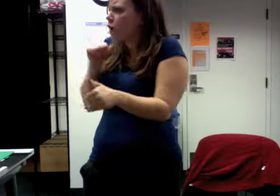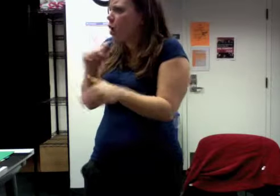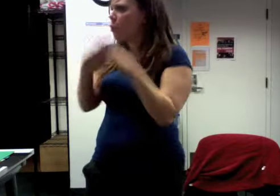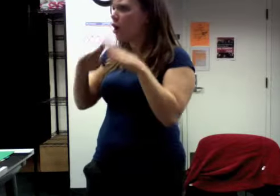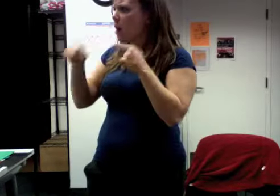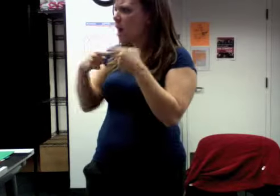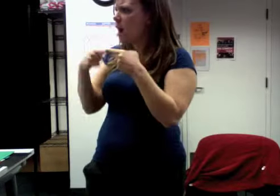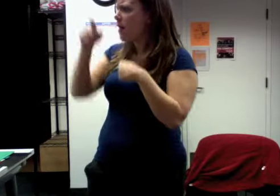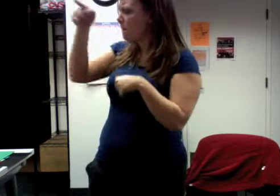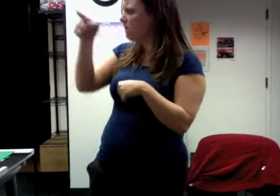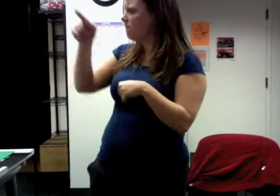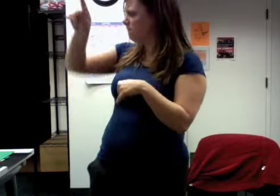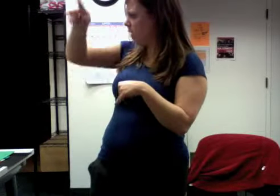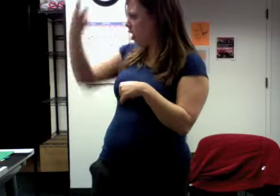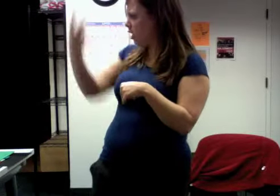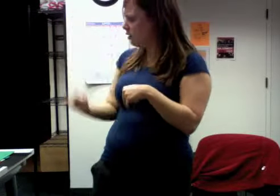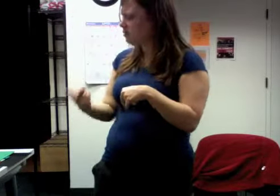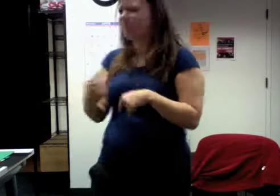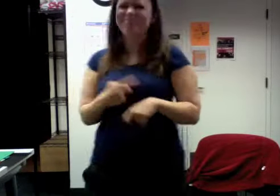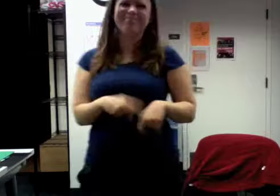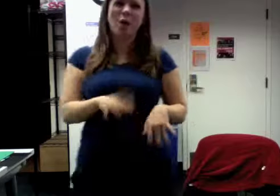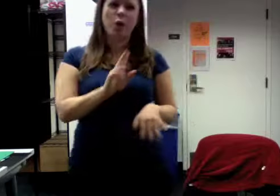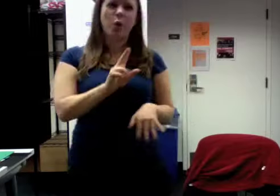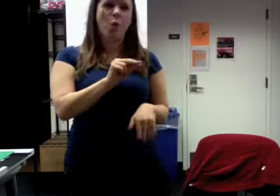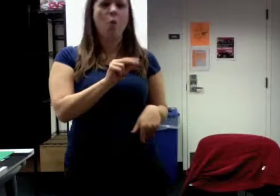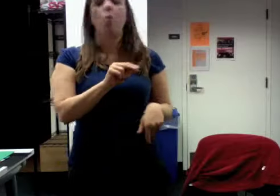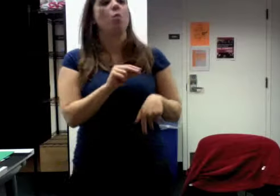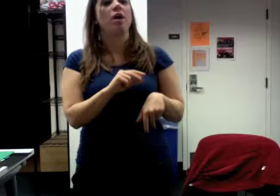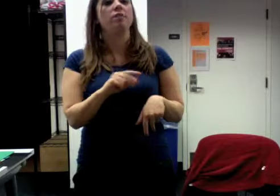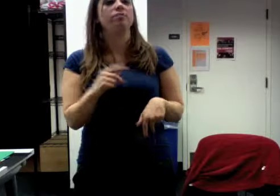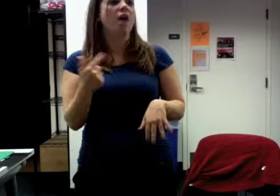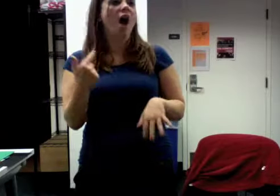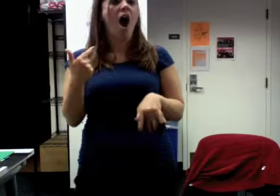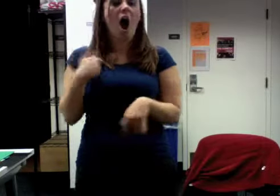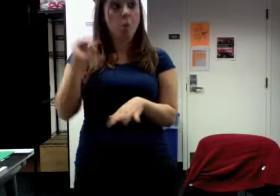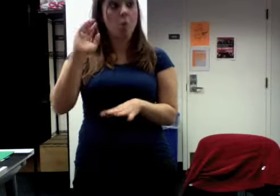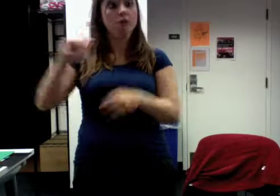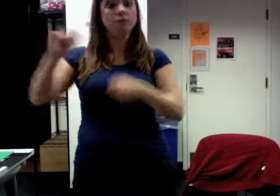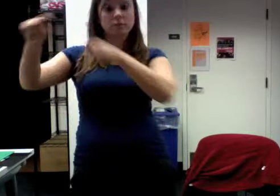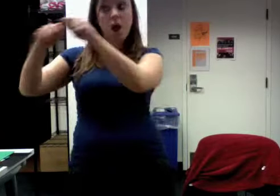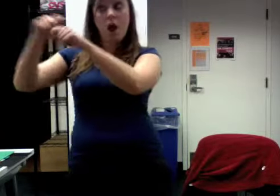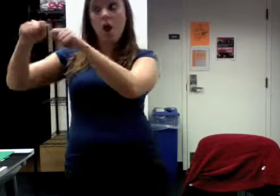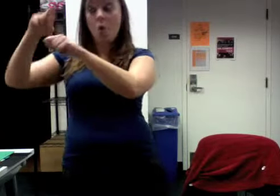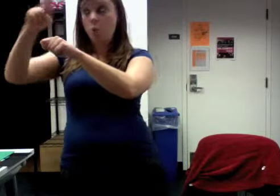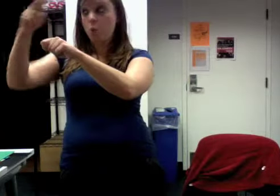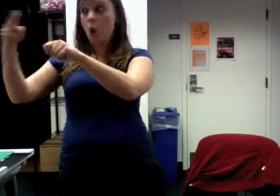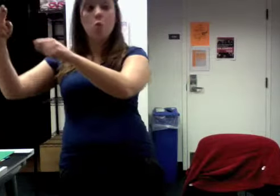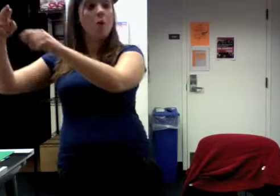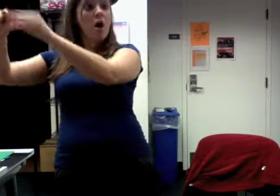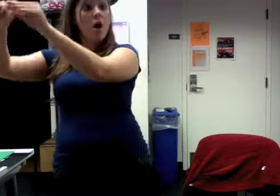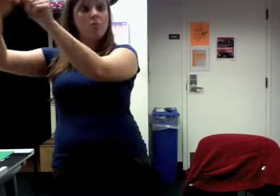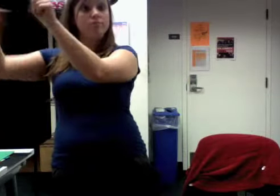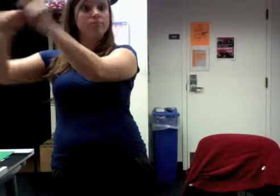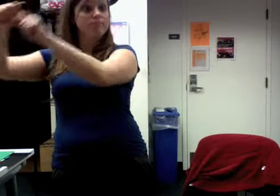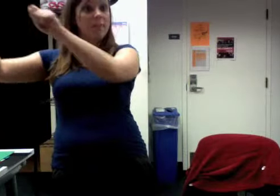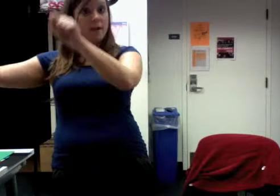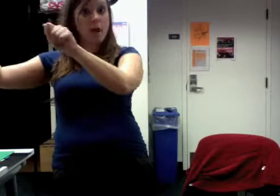couple of hours of shoving his poor cow up a ladder, he finally gets the cow up, ties the rope around his neck, drops it down the